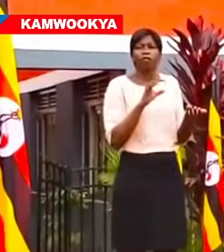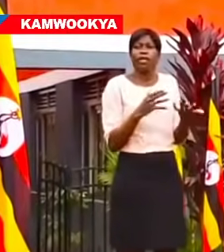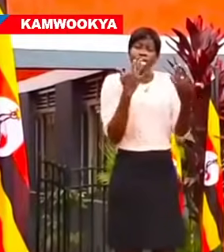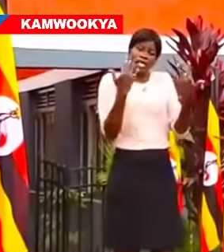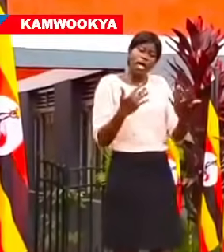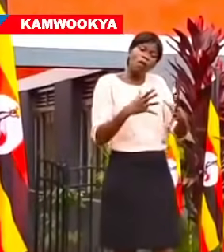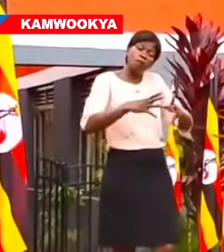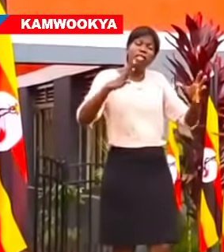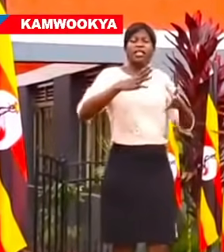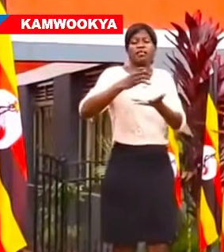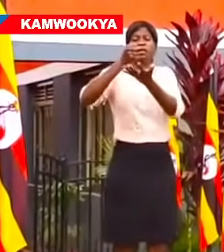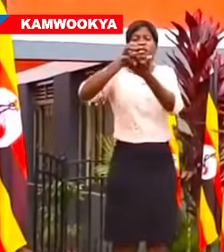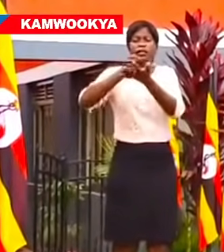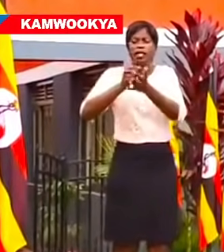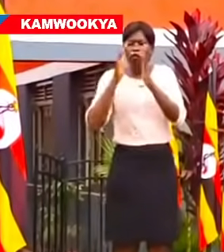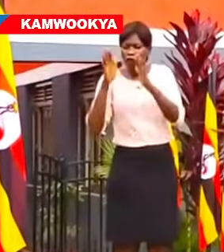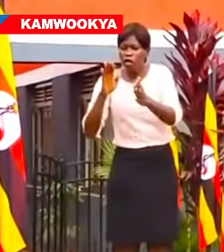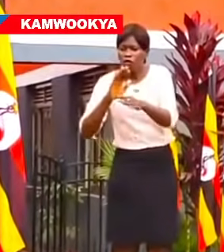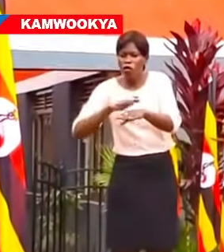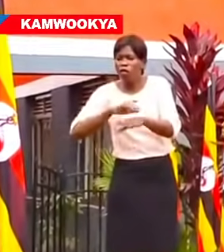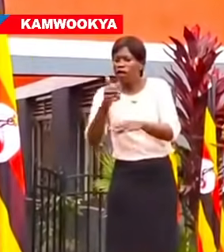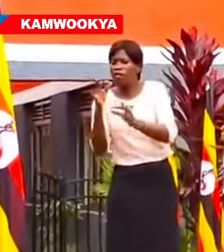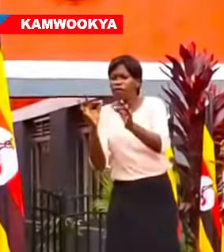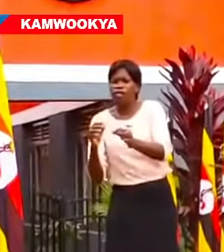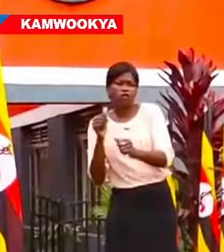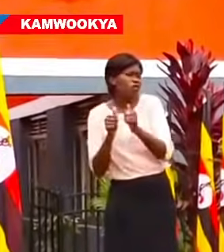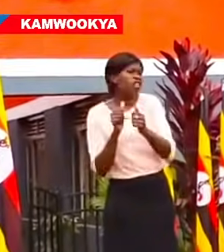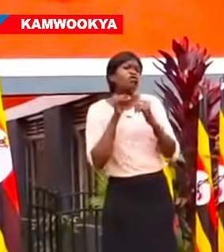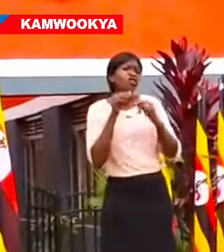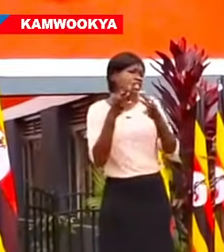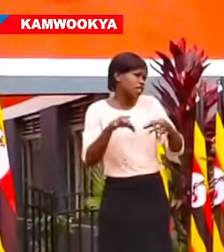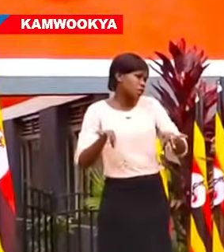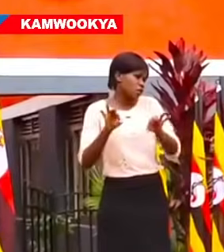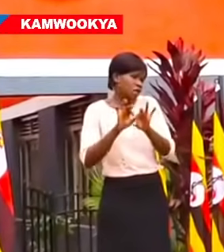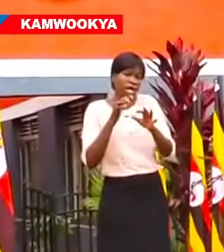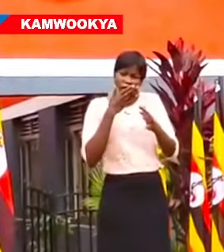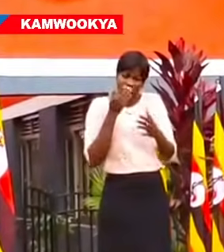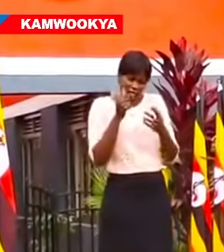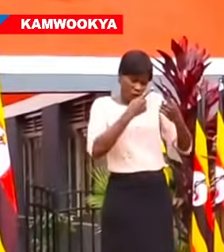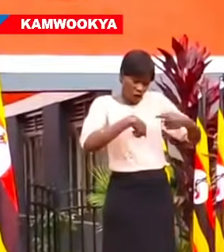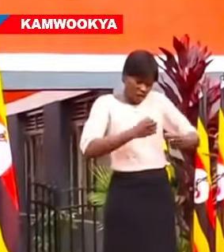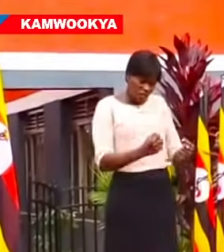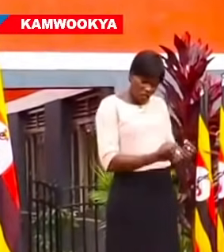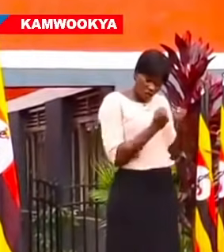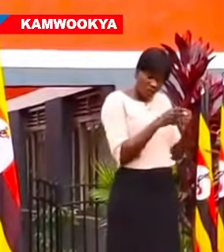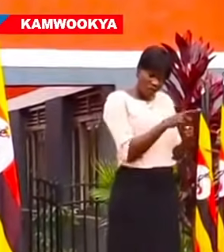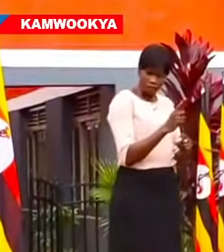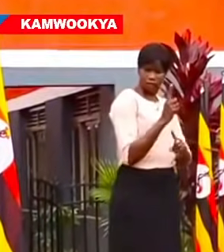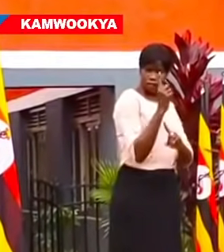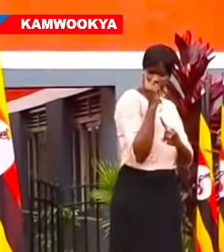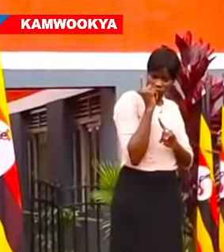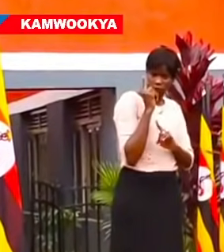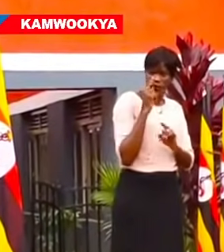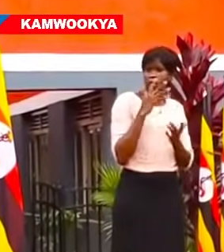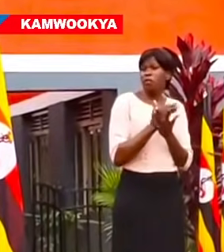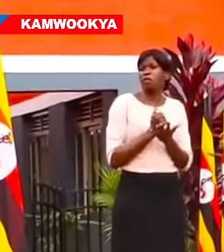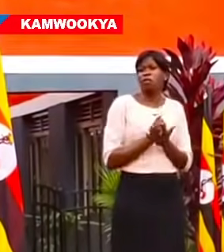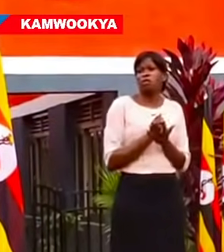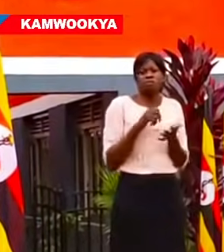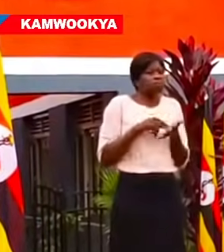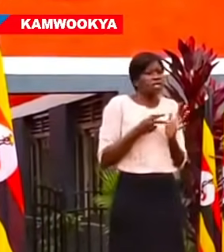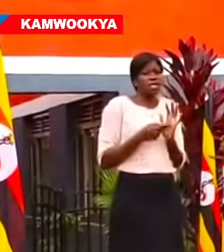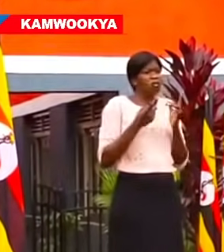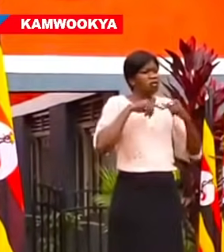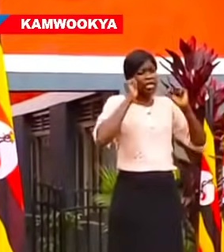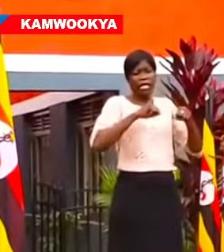other things, and not this, which is very critical. So perhaps if we are strengthening this very area, chances are high would not be where we are